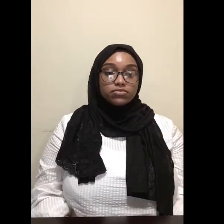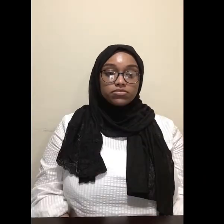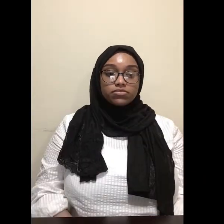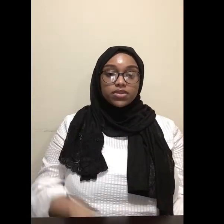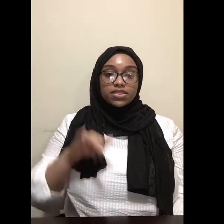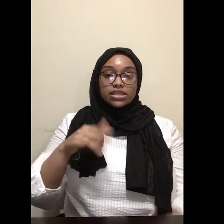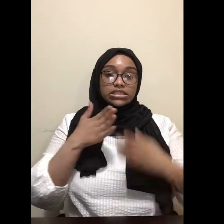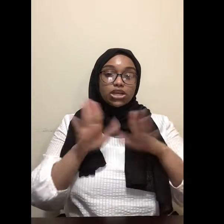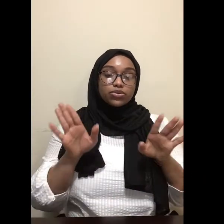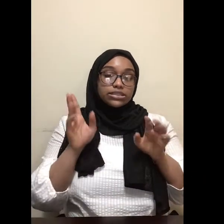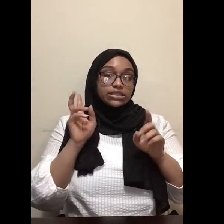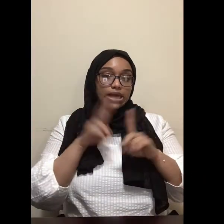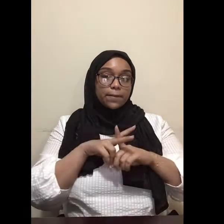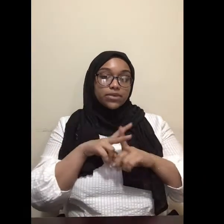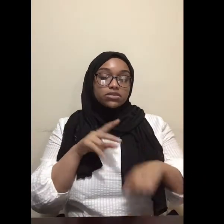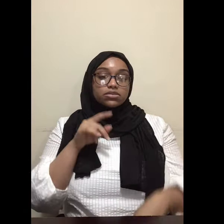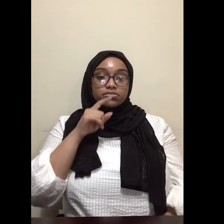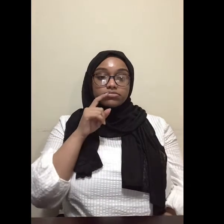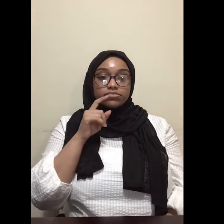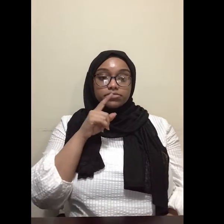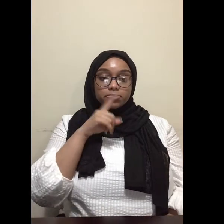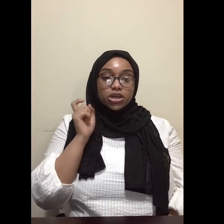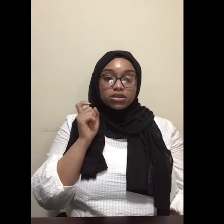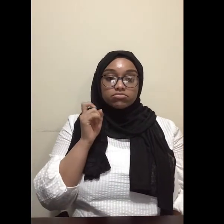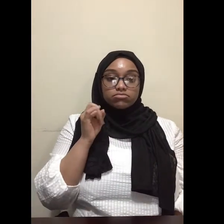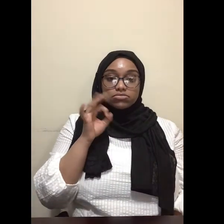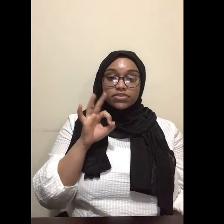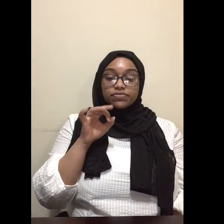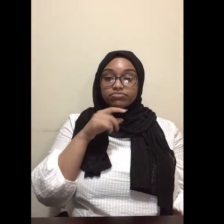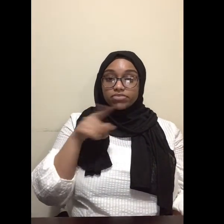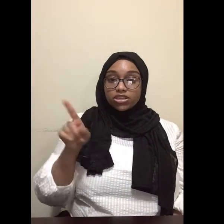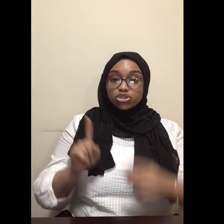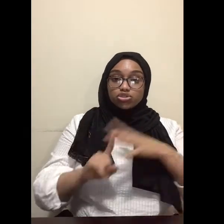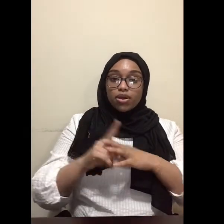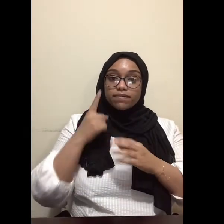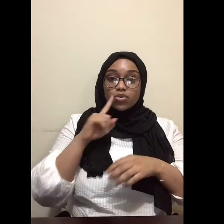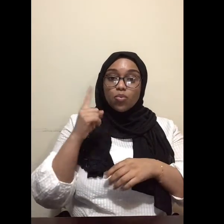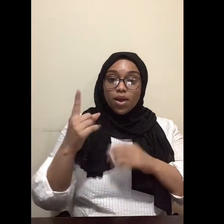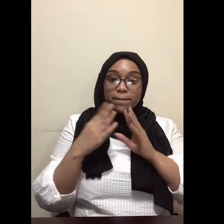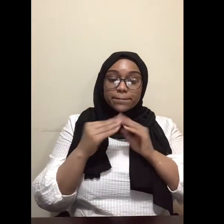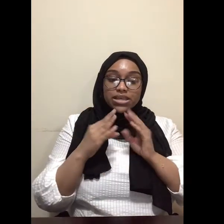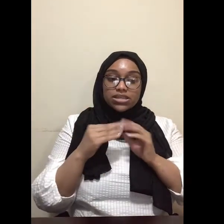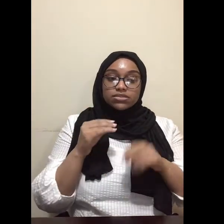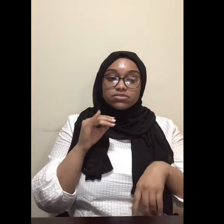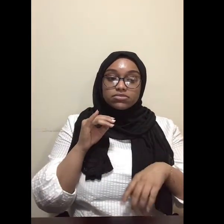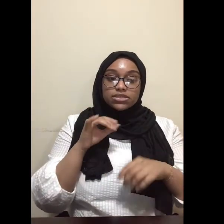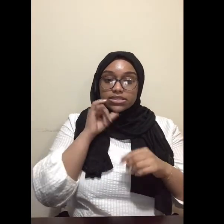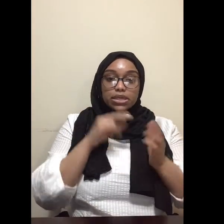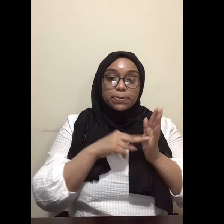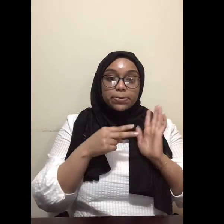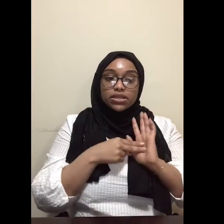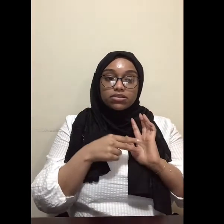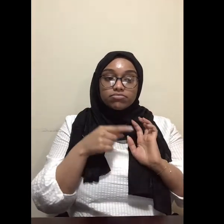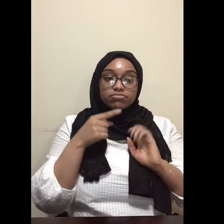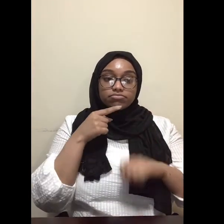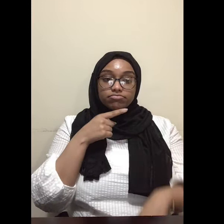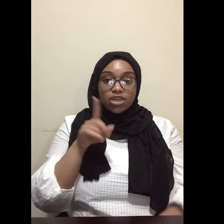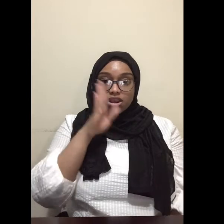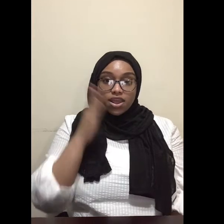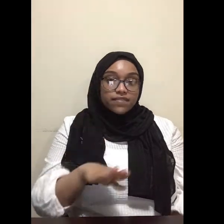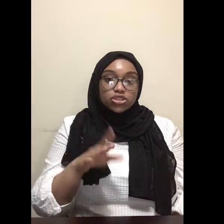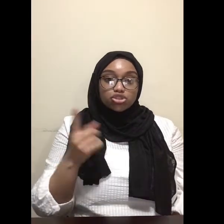So I'm wondering if you're still interested in this project. So this is you expressing your feelings. You're